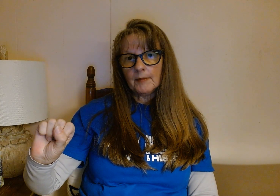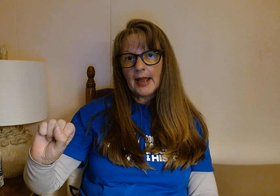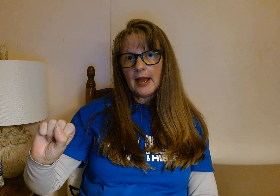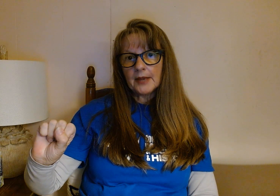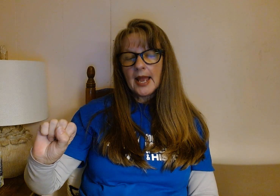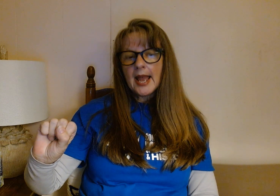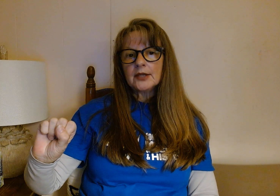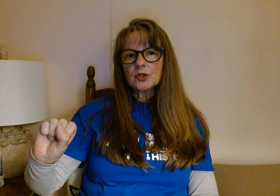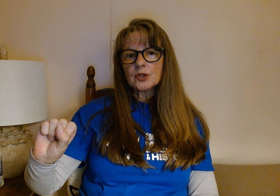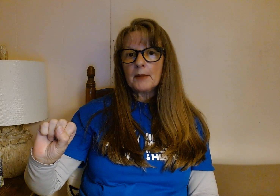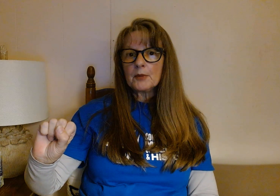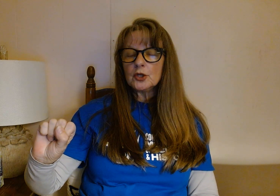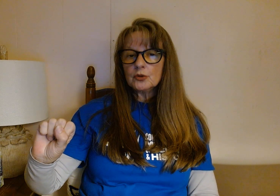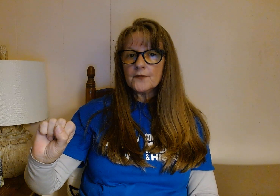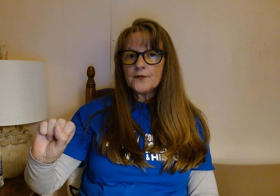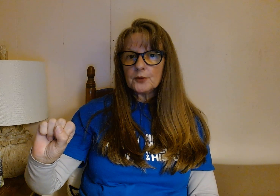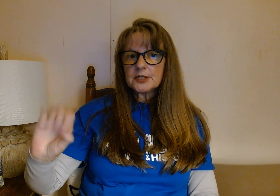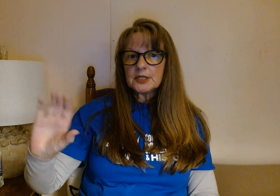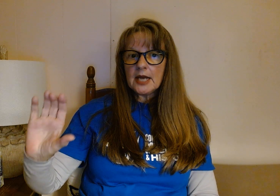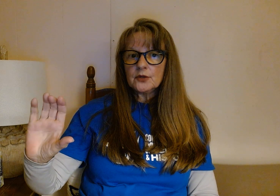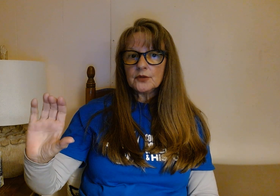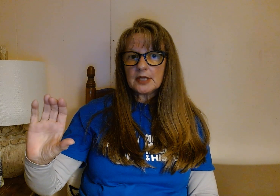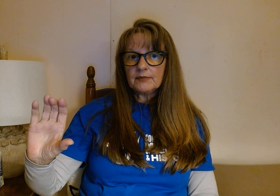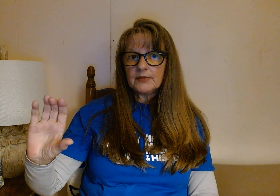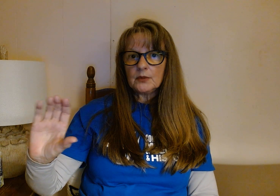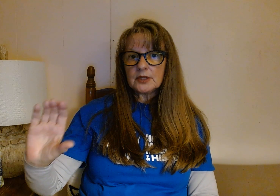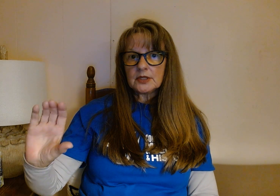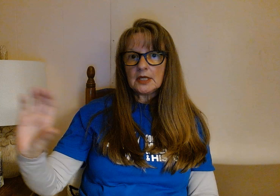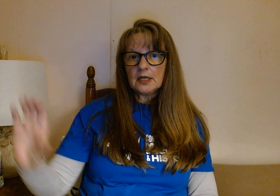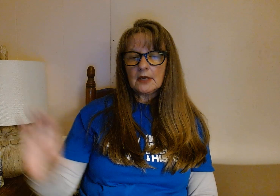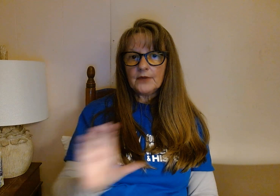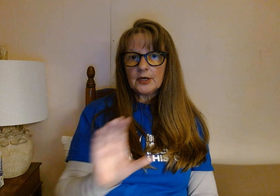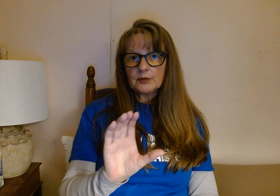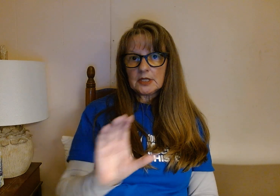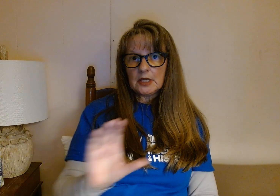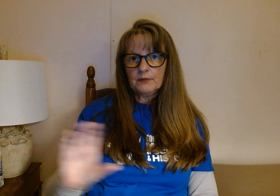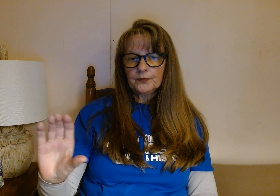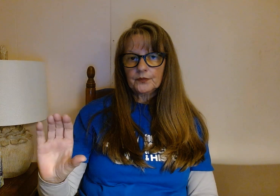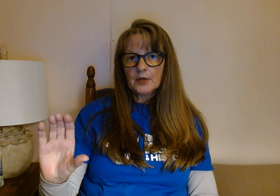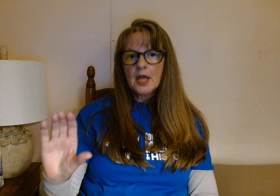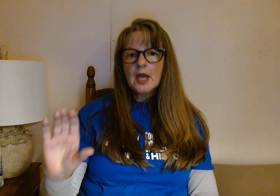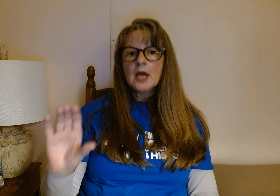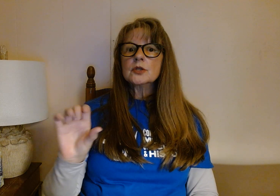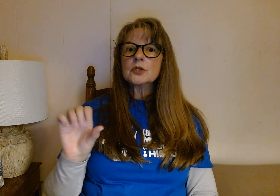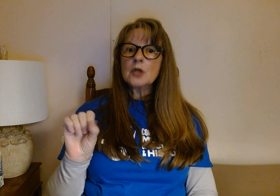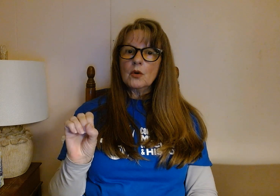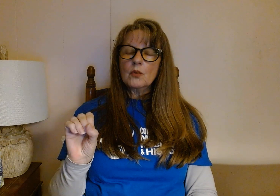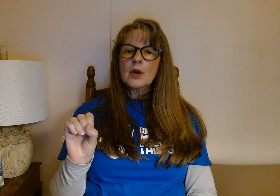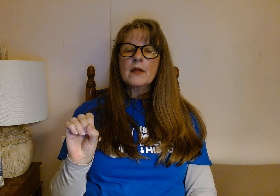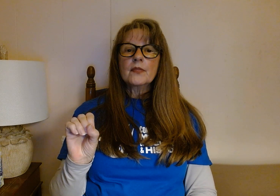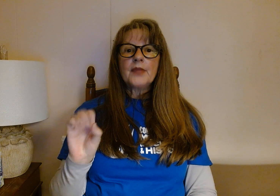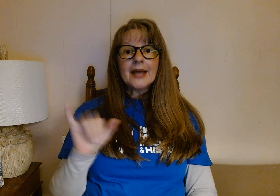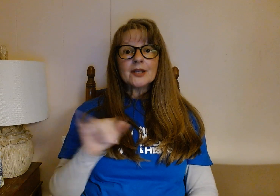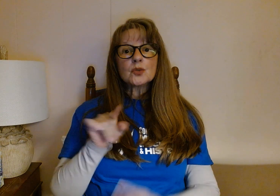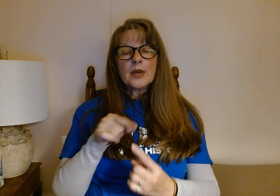map. And so if I'm going to do Confederacy, I do the same thing with the C, Confederacy. So that is